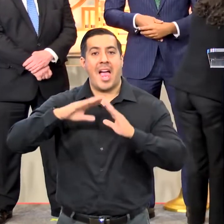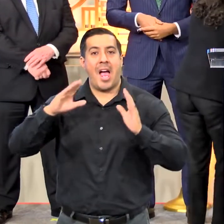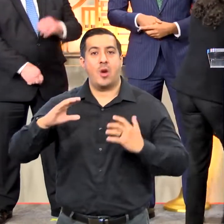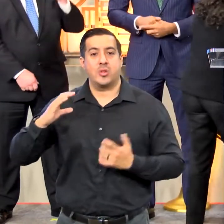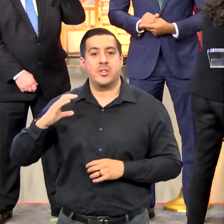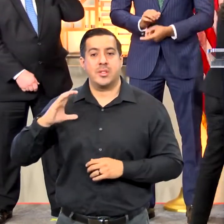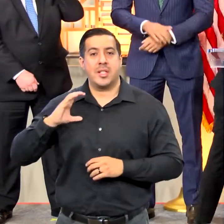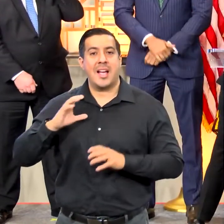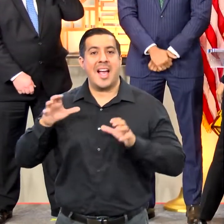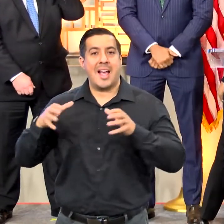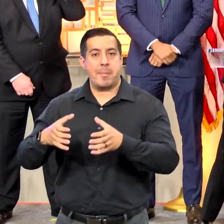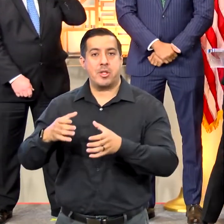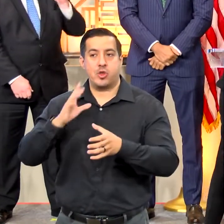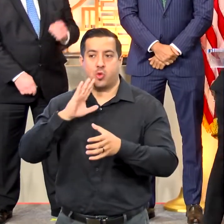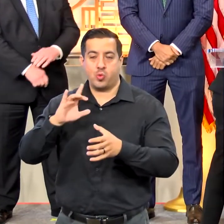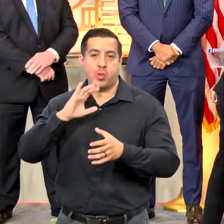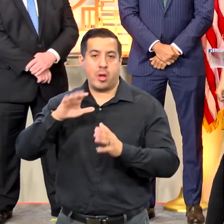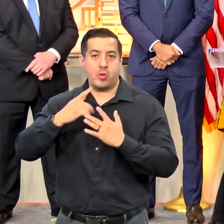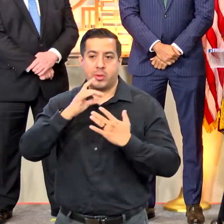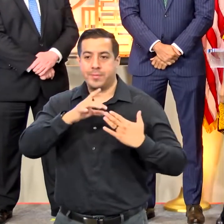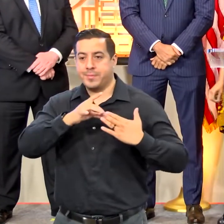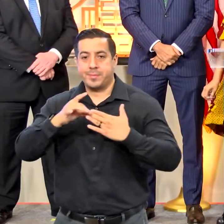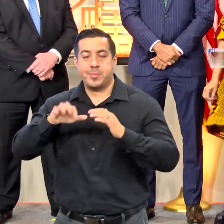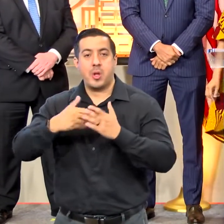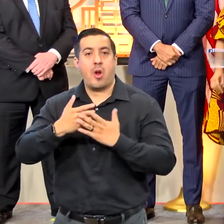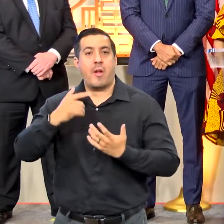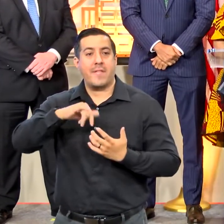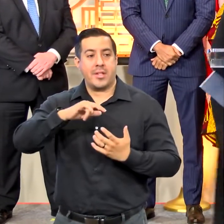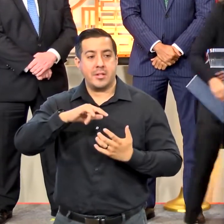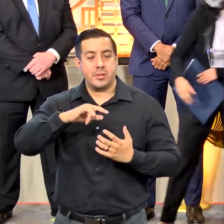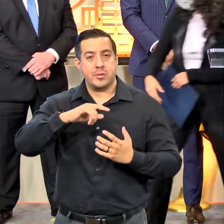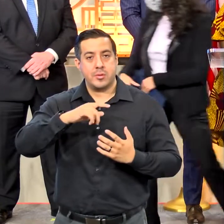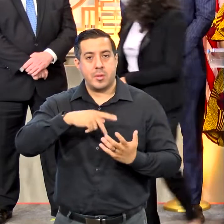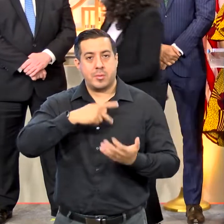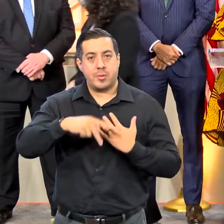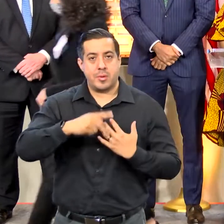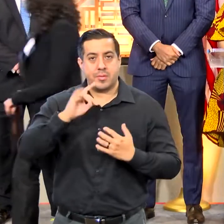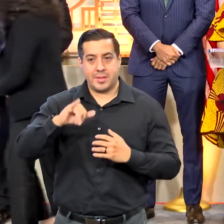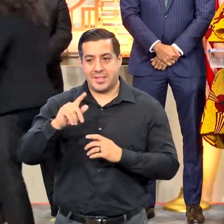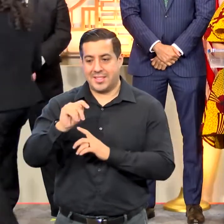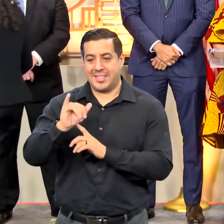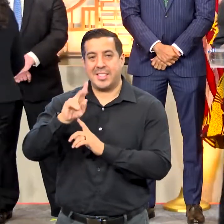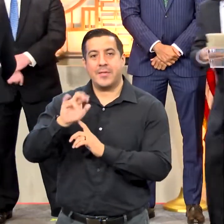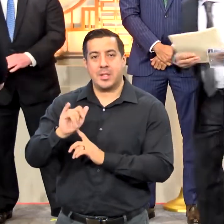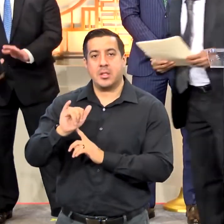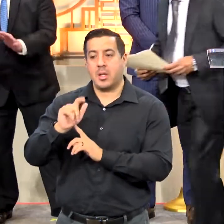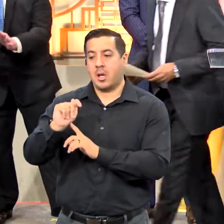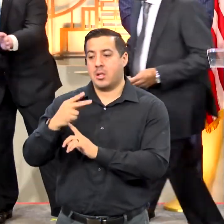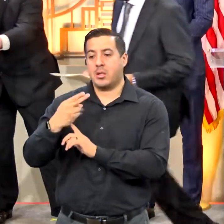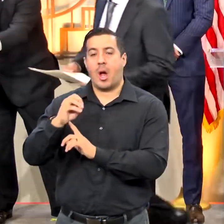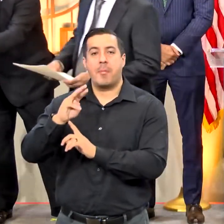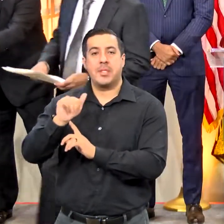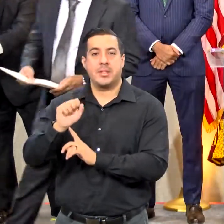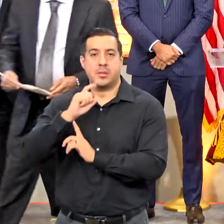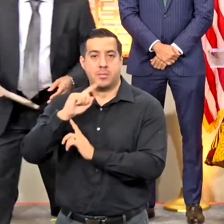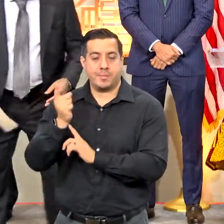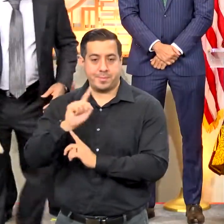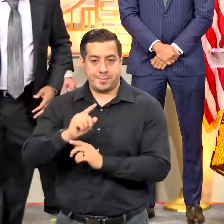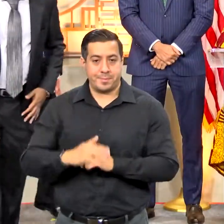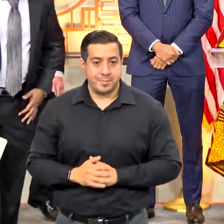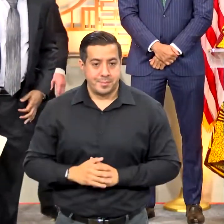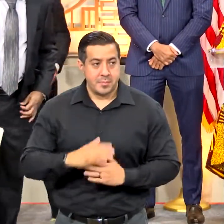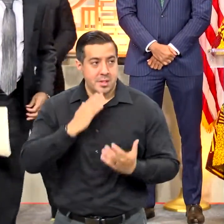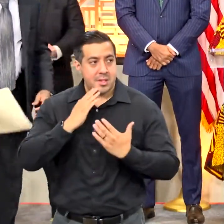City Council, who will be championing this initiative through City Council, and that's Councilmember Tiffany Thomas. Thank you so